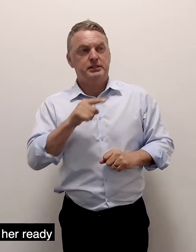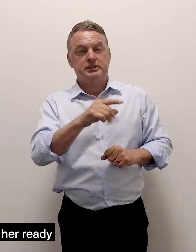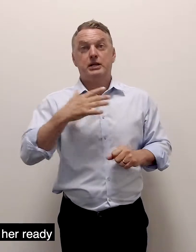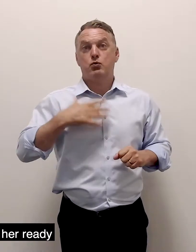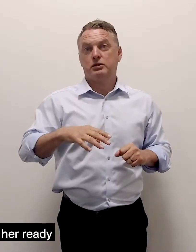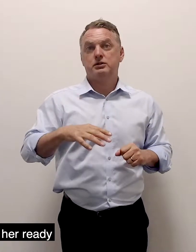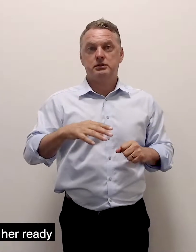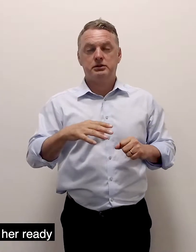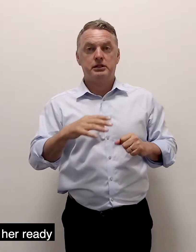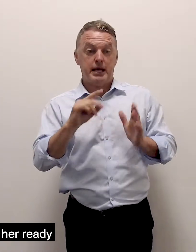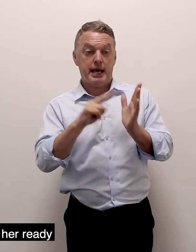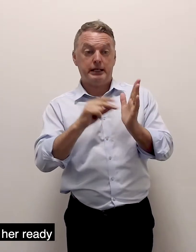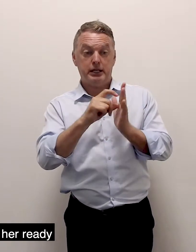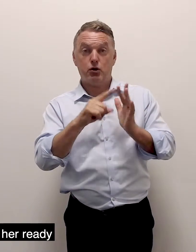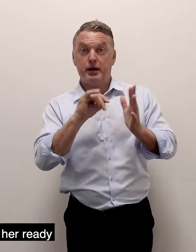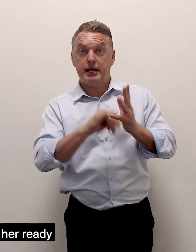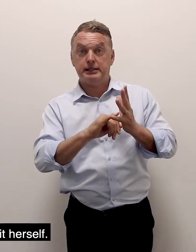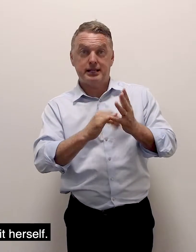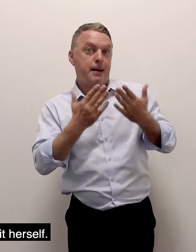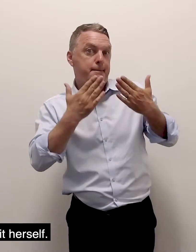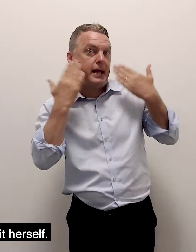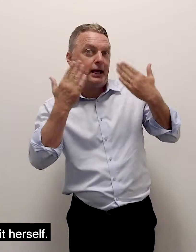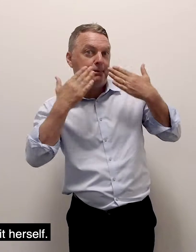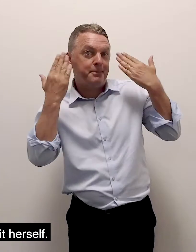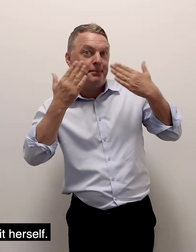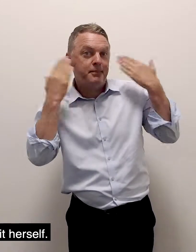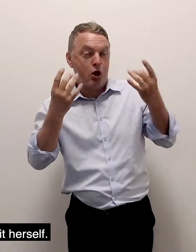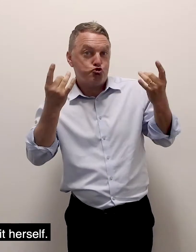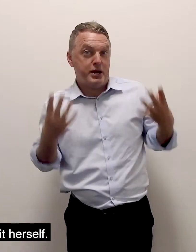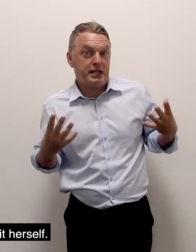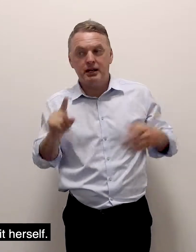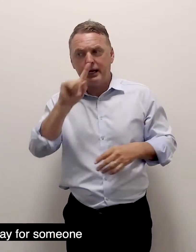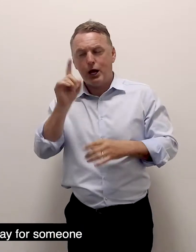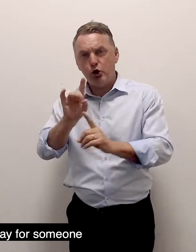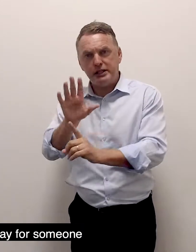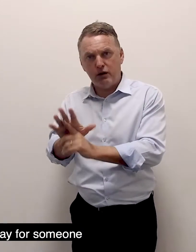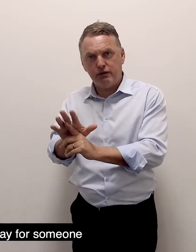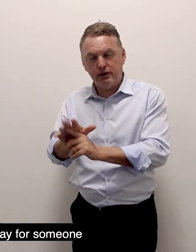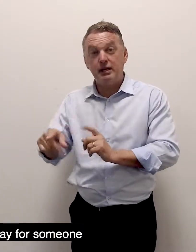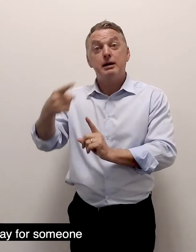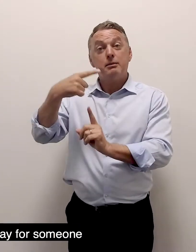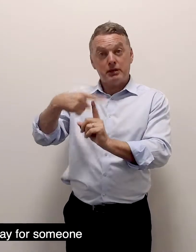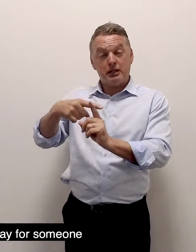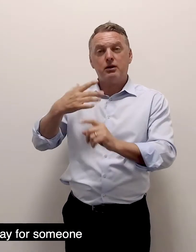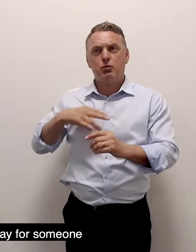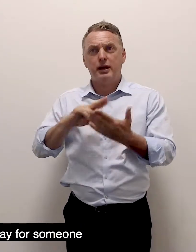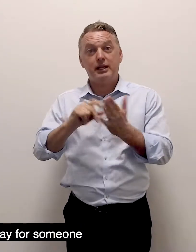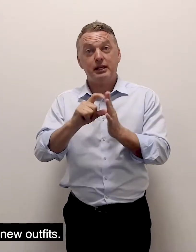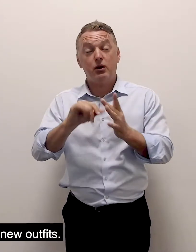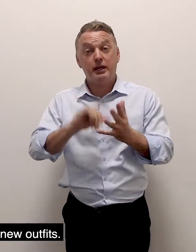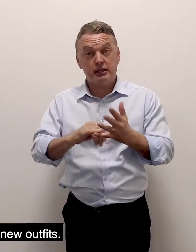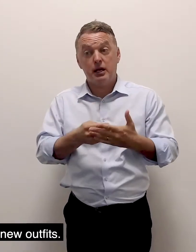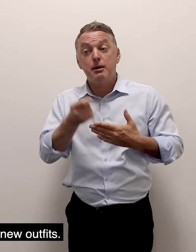pay for a makeup artist to get her ready because she can't do it herself. She also wants the NDIS to